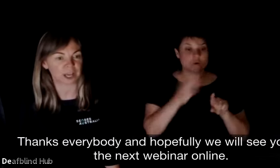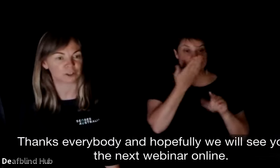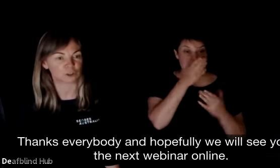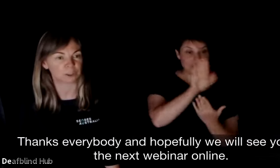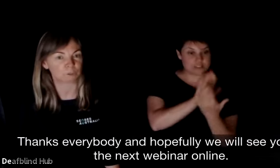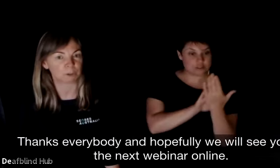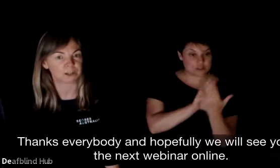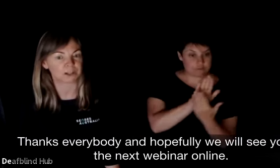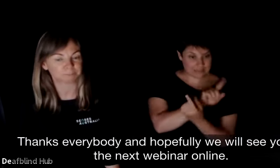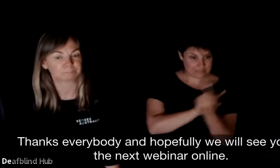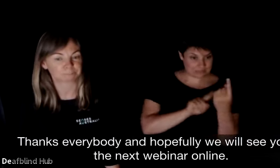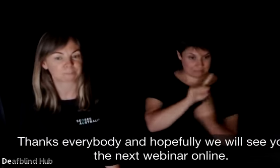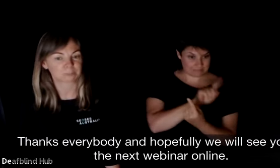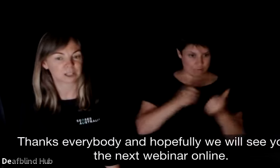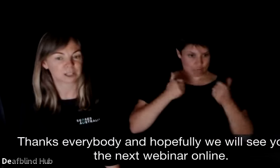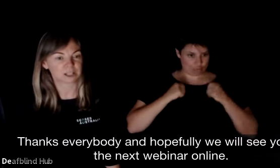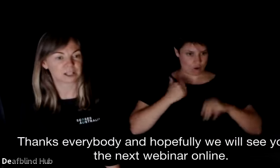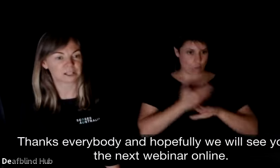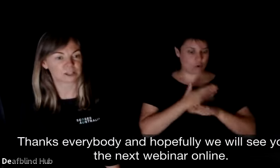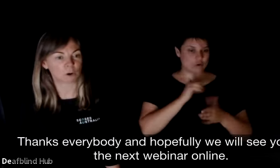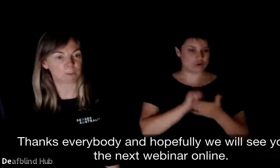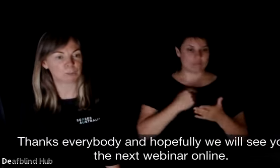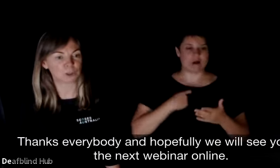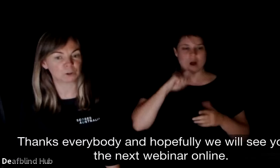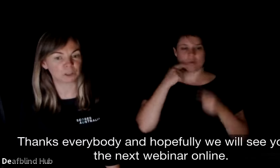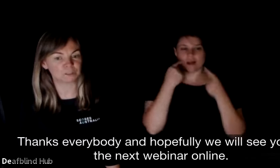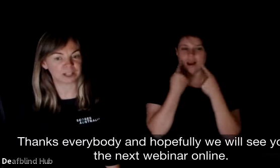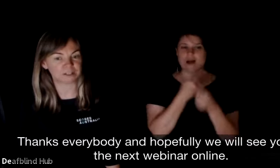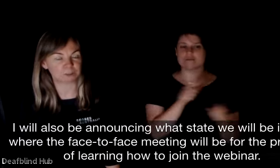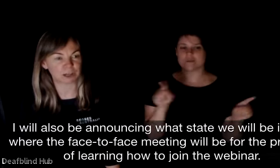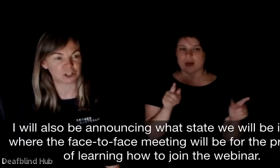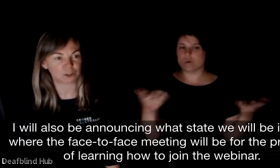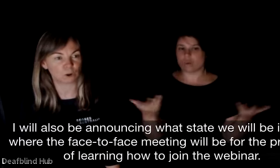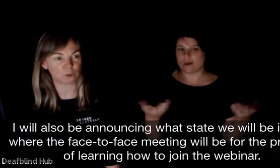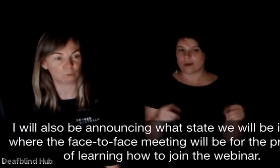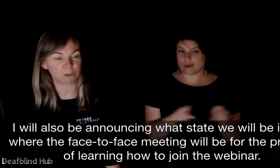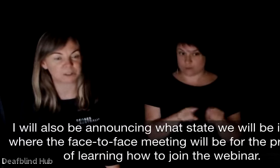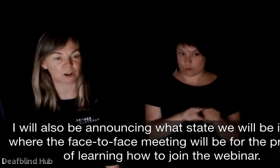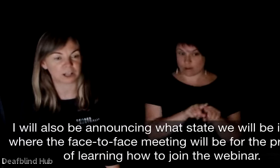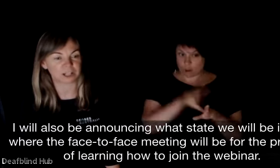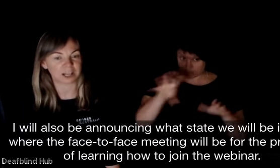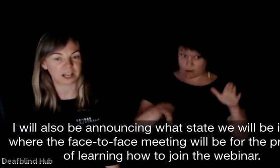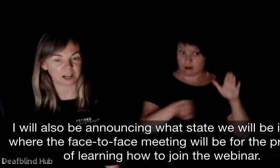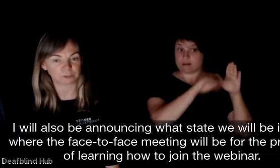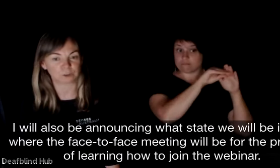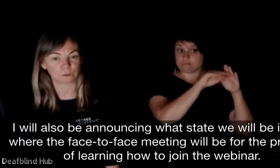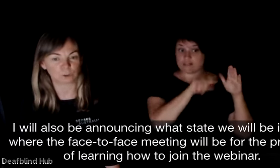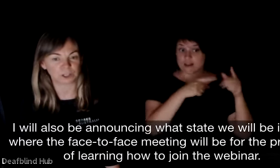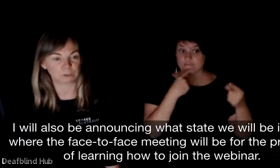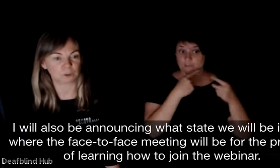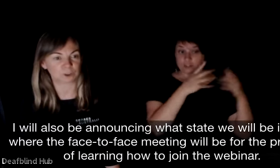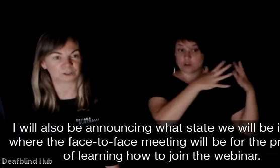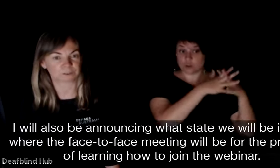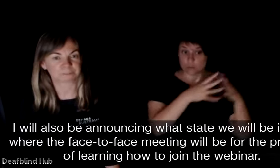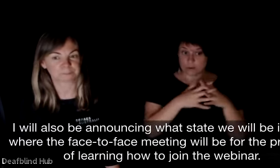learning how to join the webinar. So I'll be putting all of that information on the website and out through all